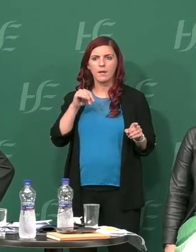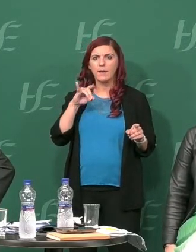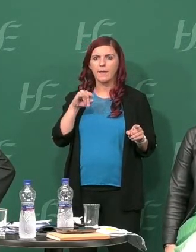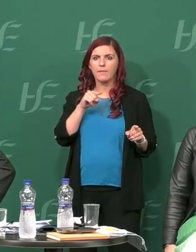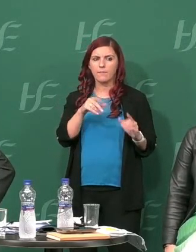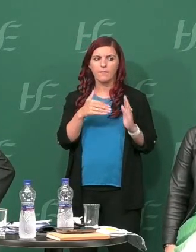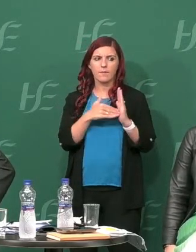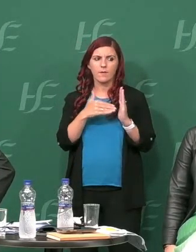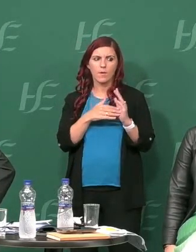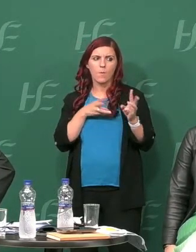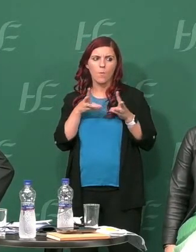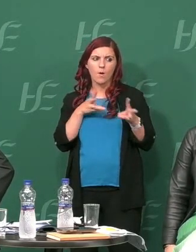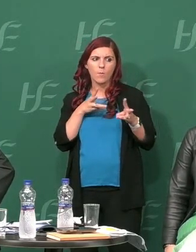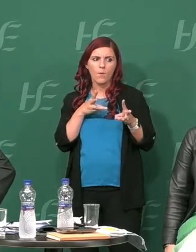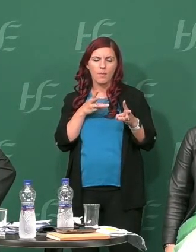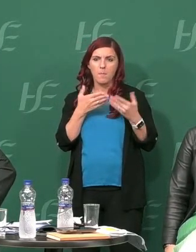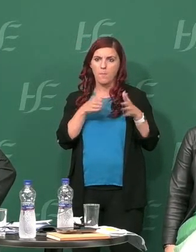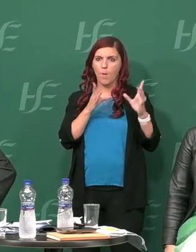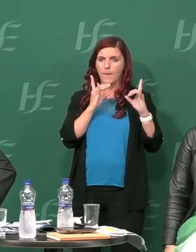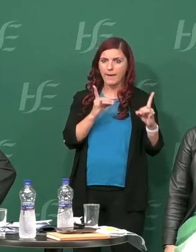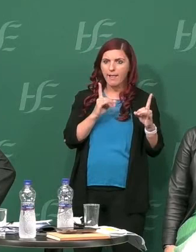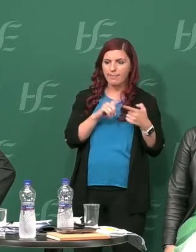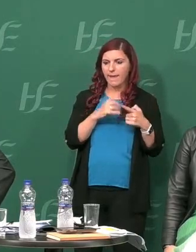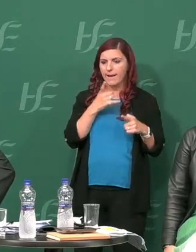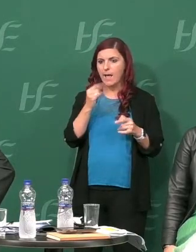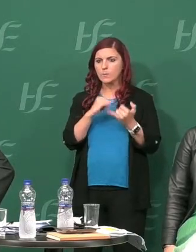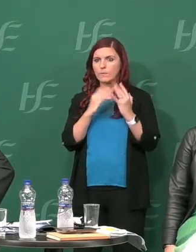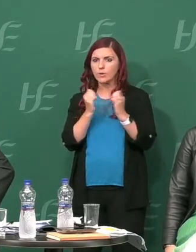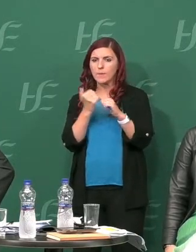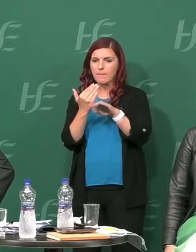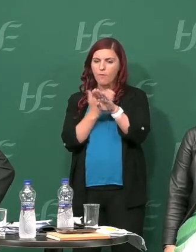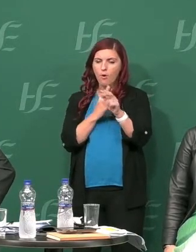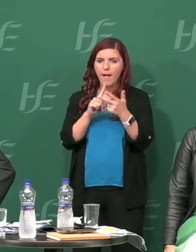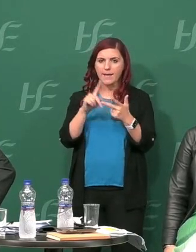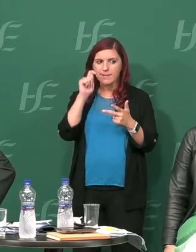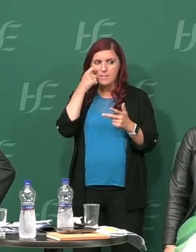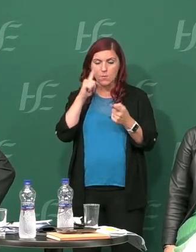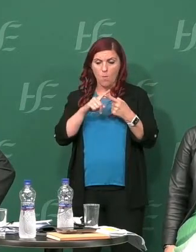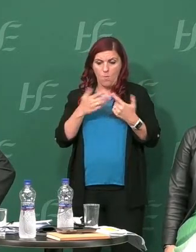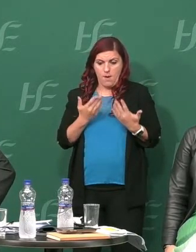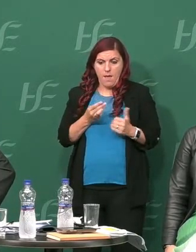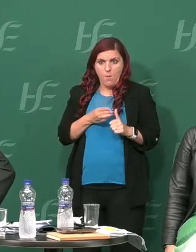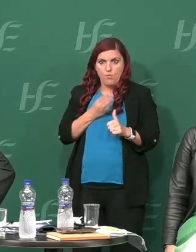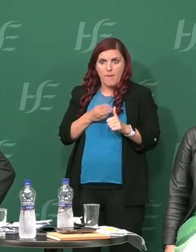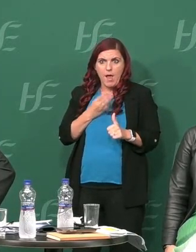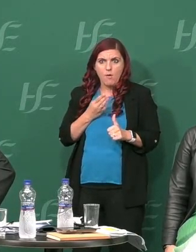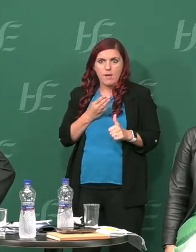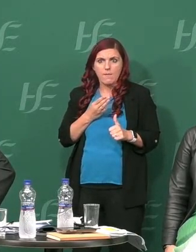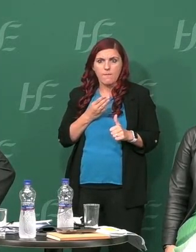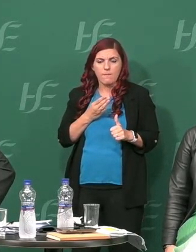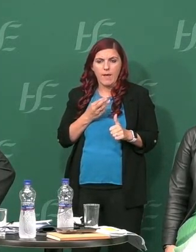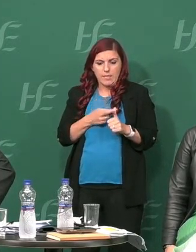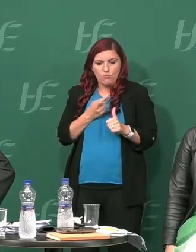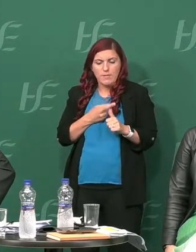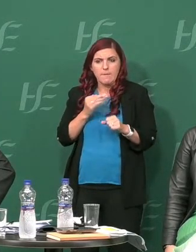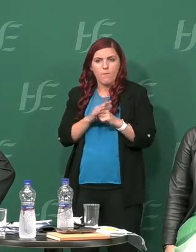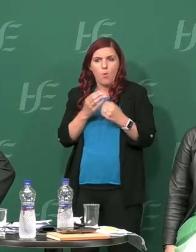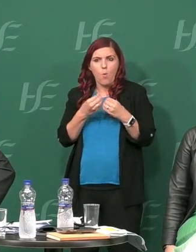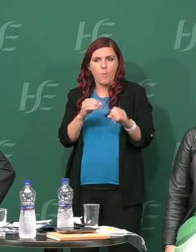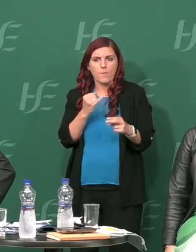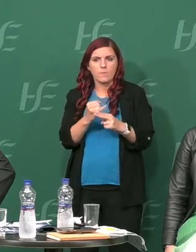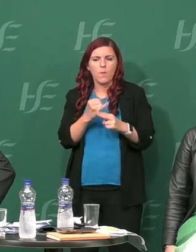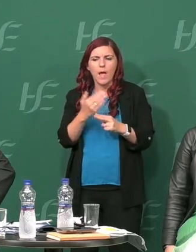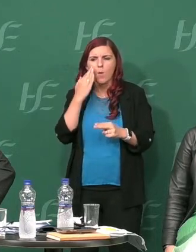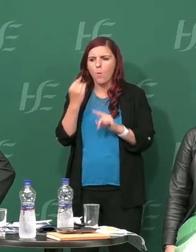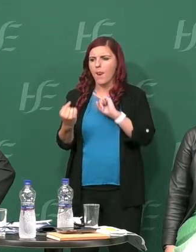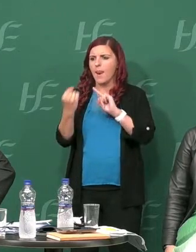With testing and tracing and public health, we are currently preparing for the reopening of schools. We had a situation last September